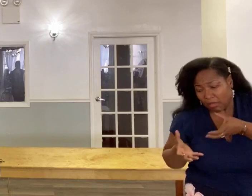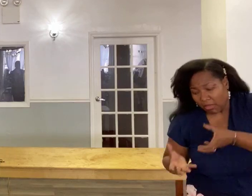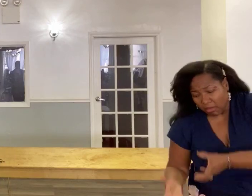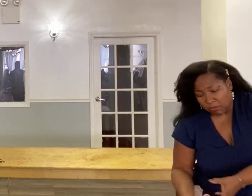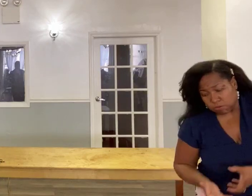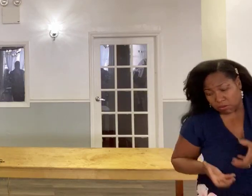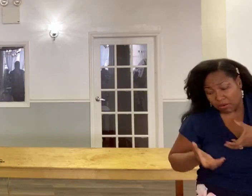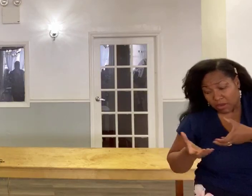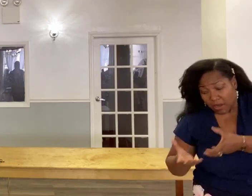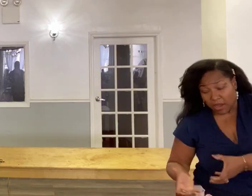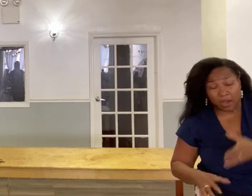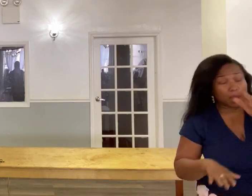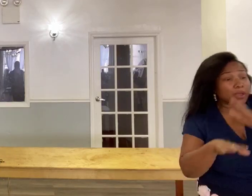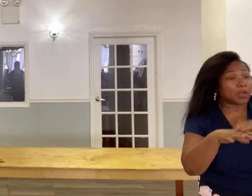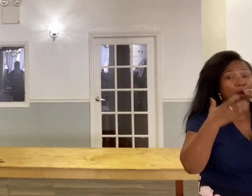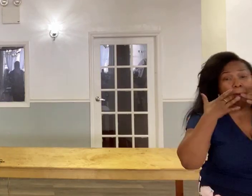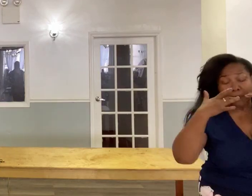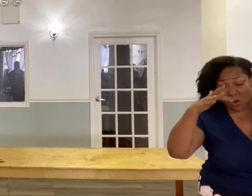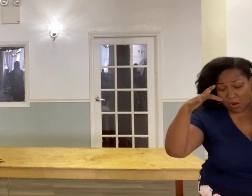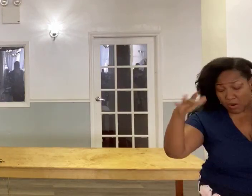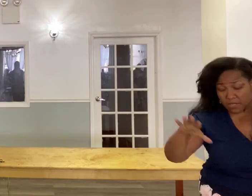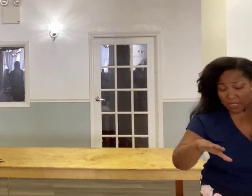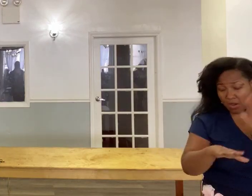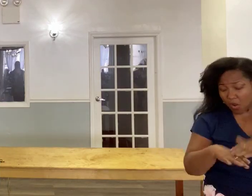mercy on me.